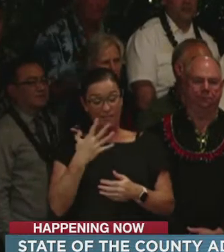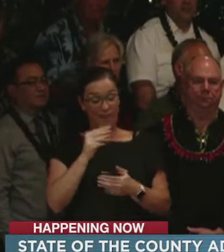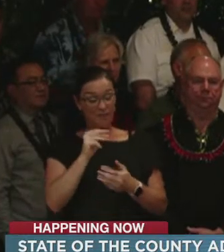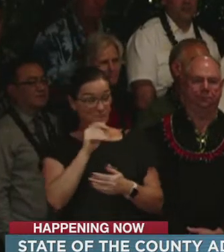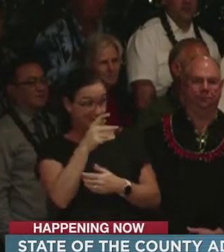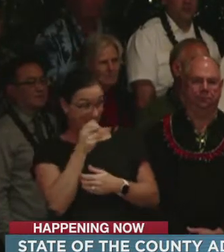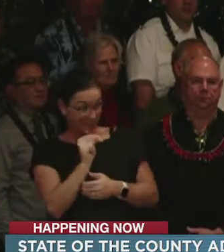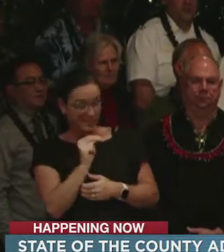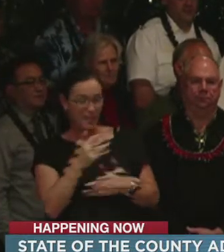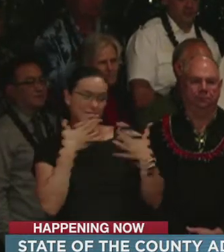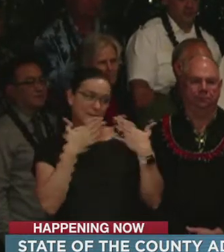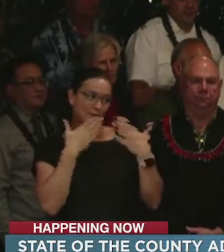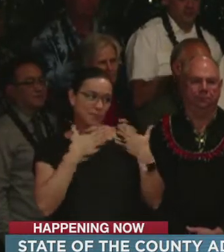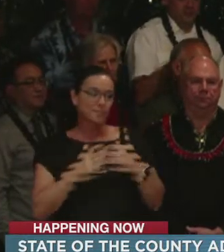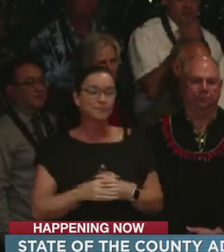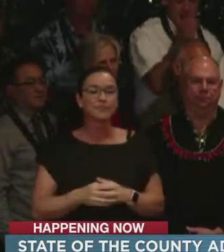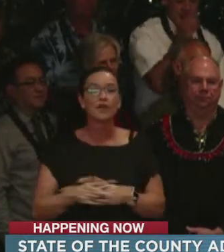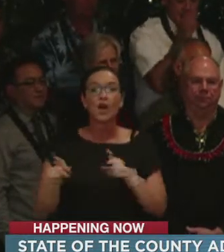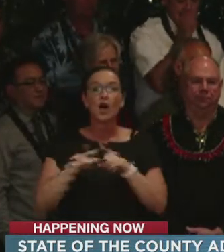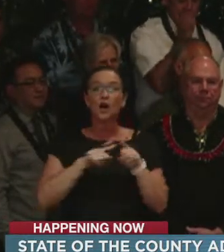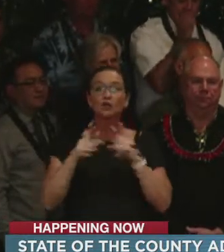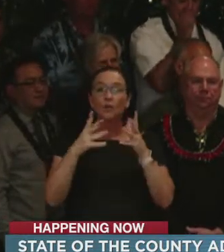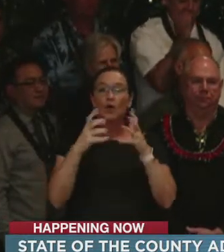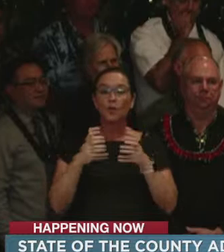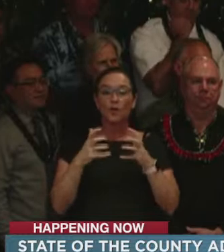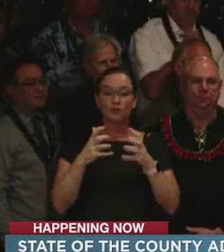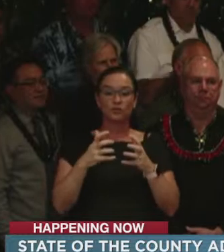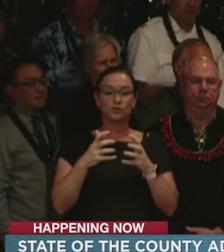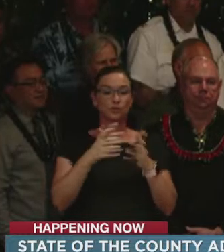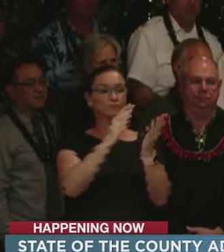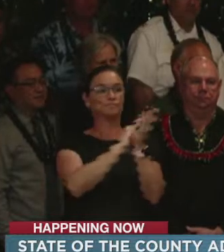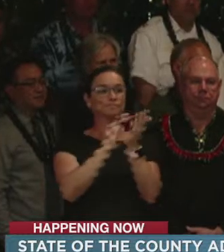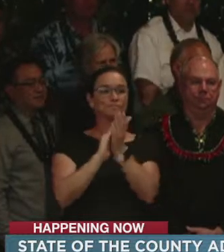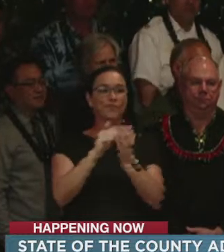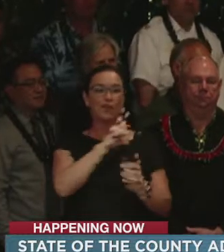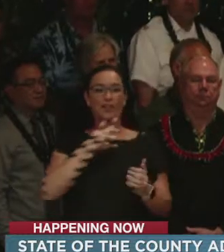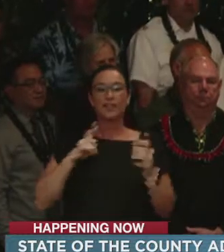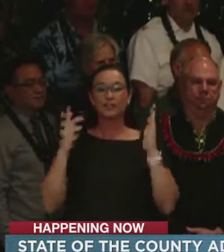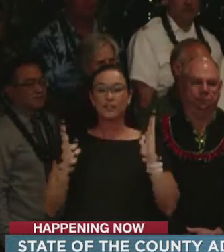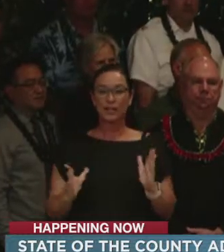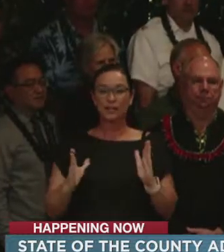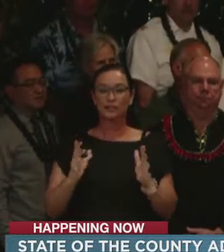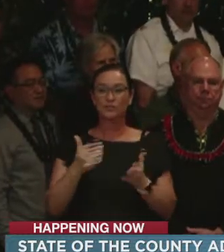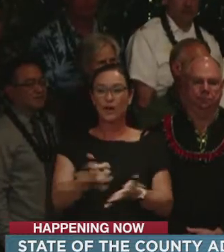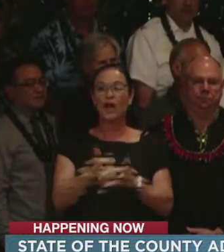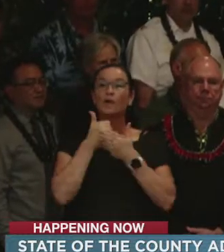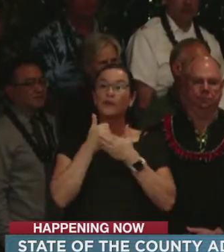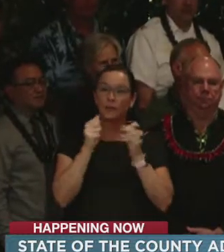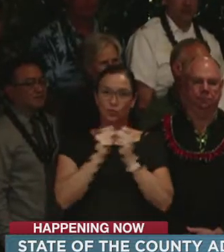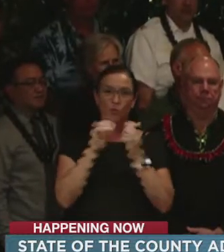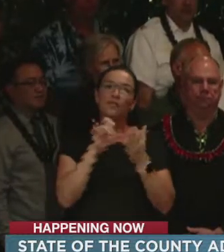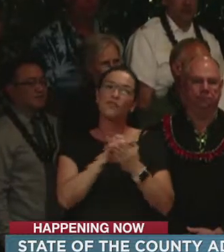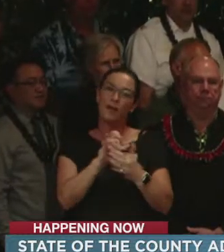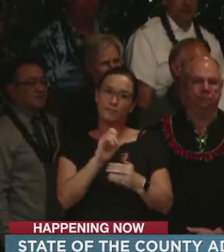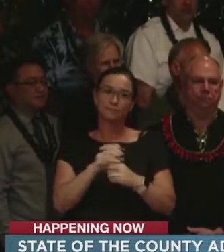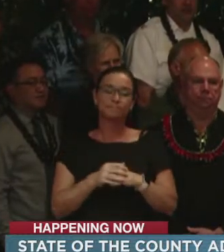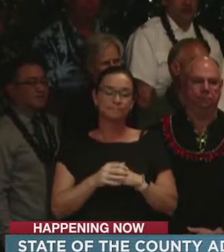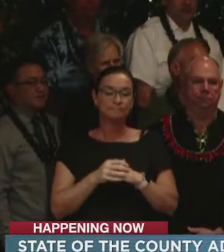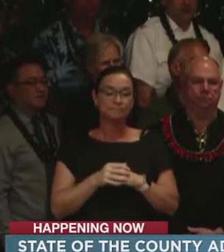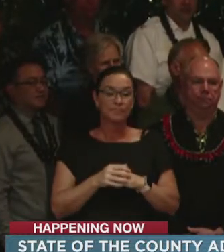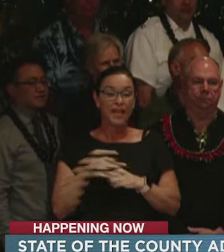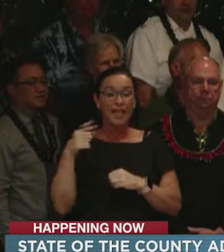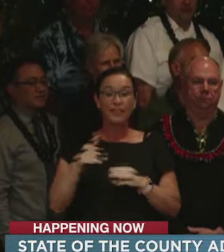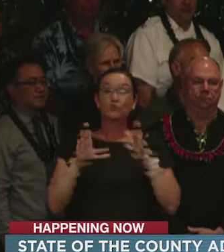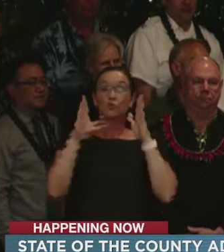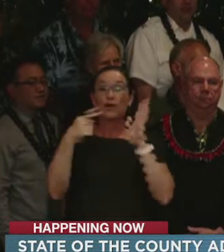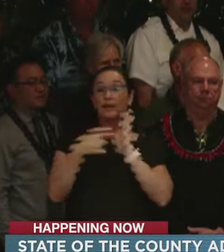very much. We also want to give a big shout out to our legislators for assisting us with this feat. But this is a shining example of